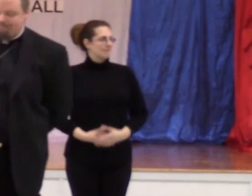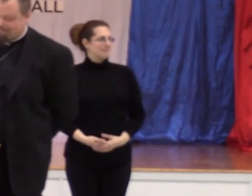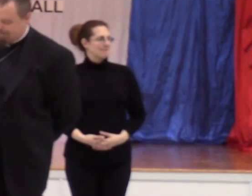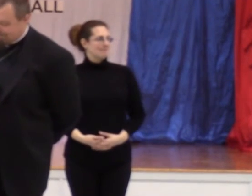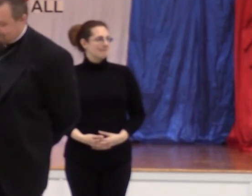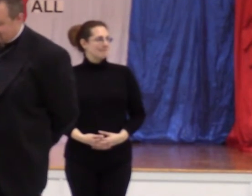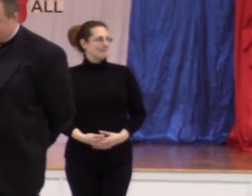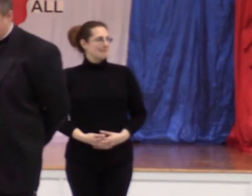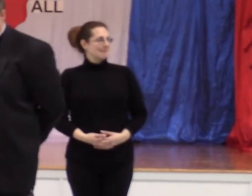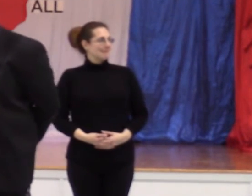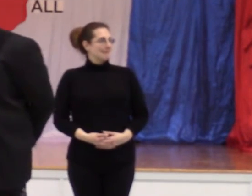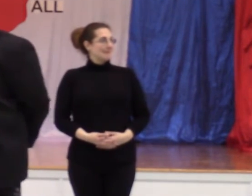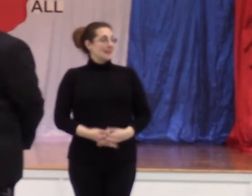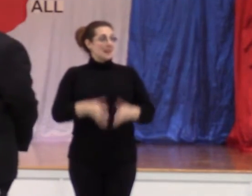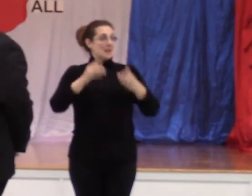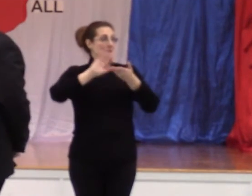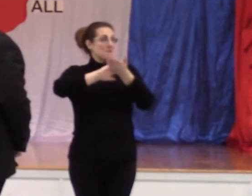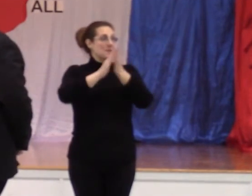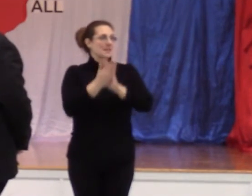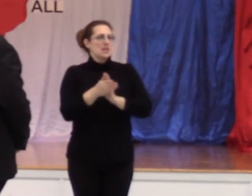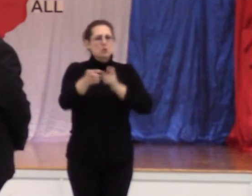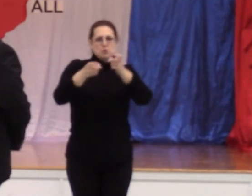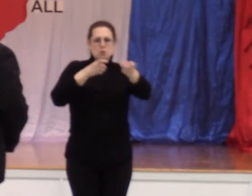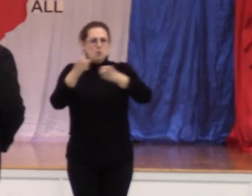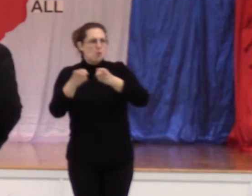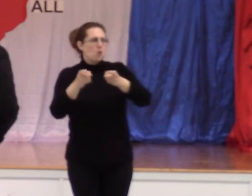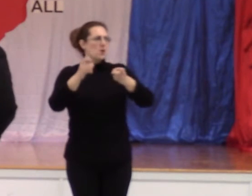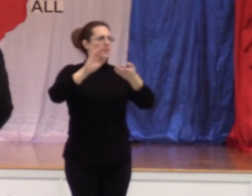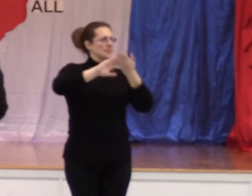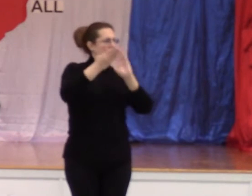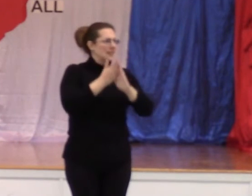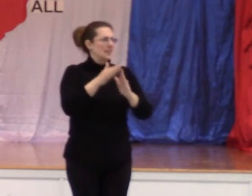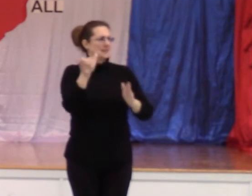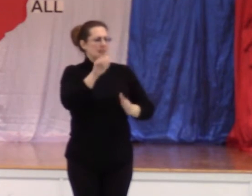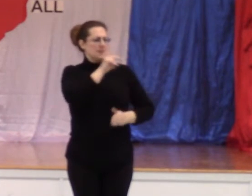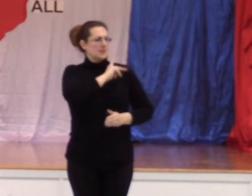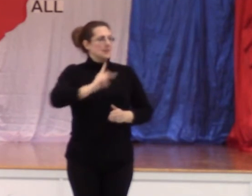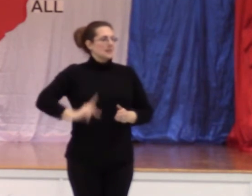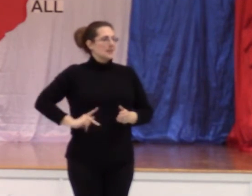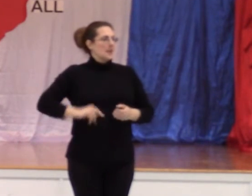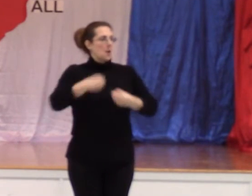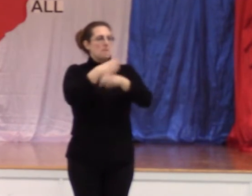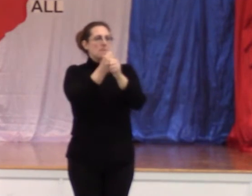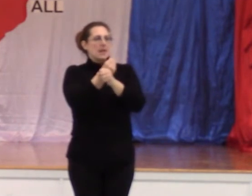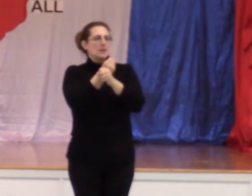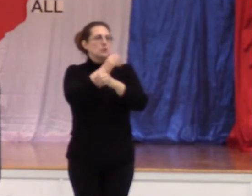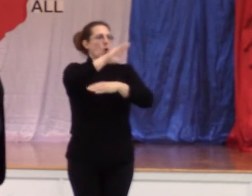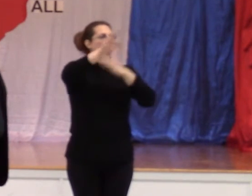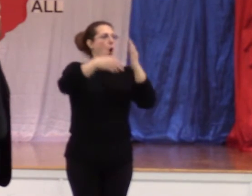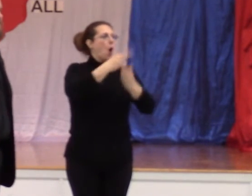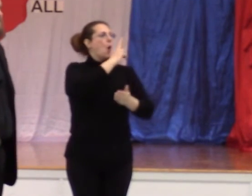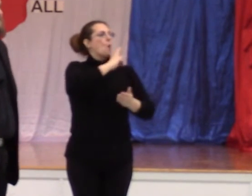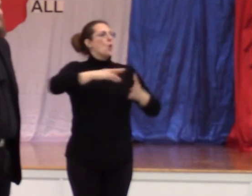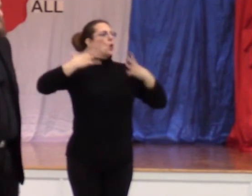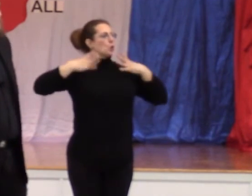Okay? So he begins to rule over the city as a king. He recreates all of the royal